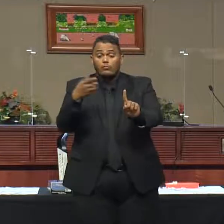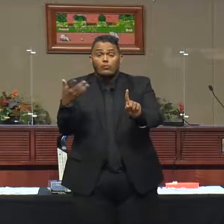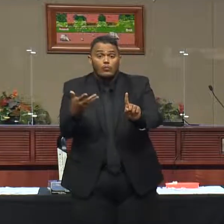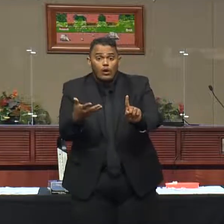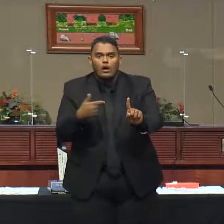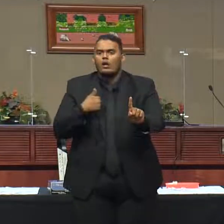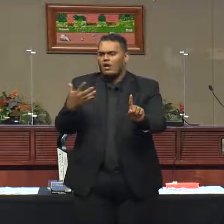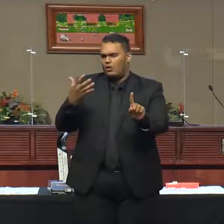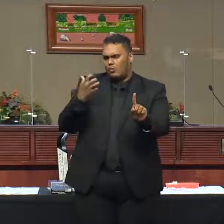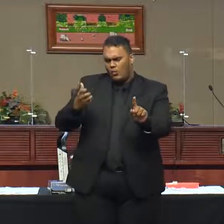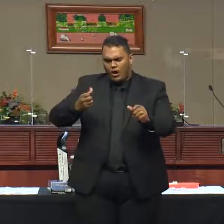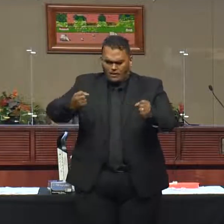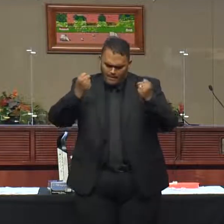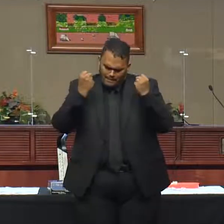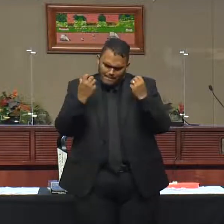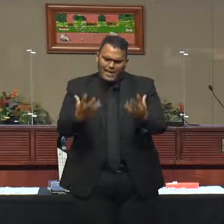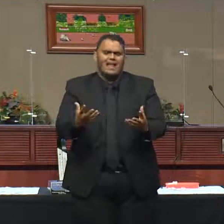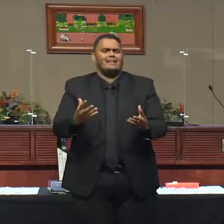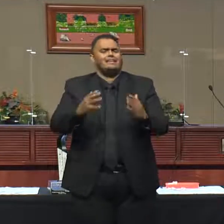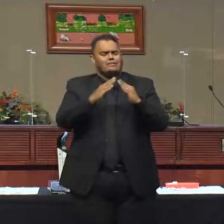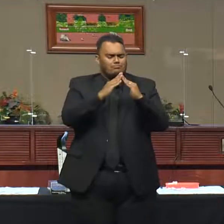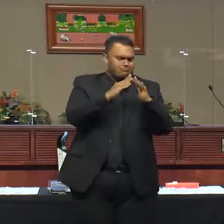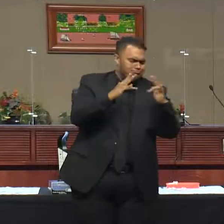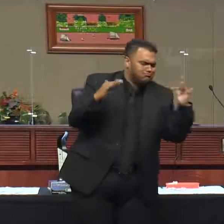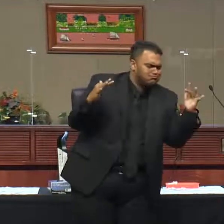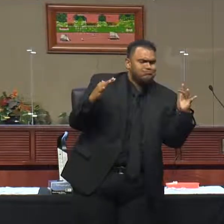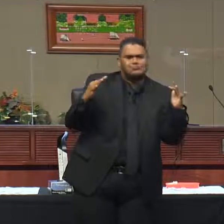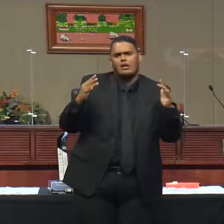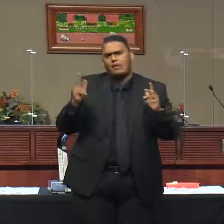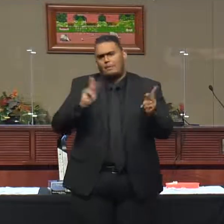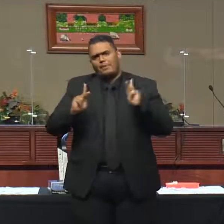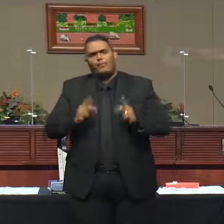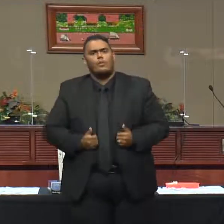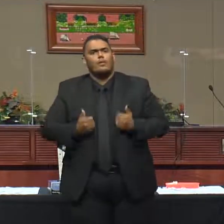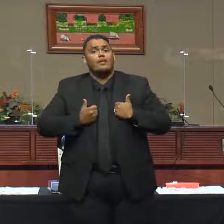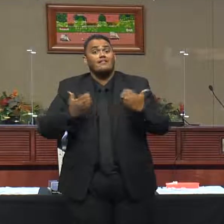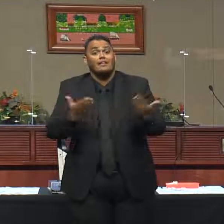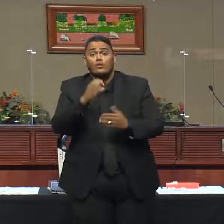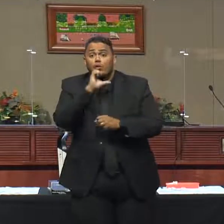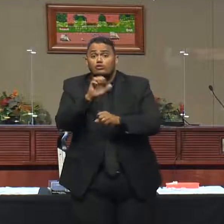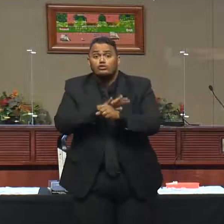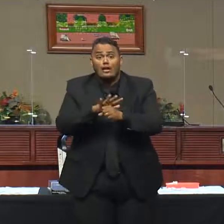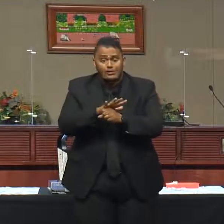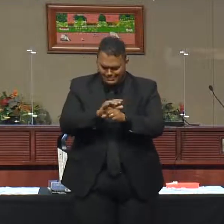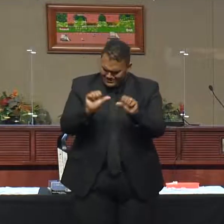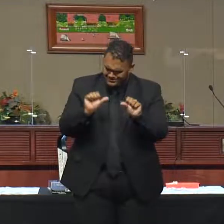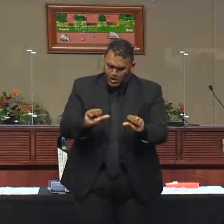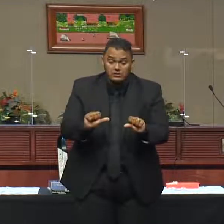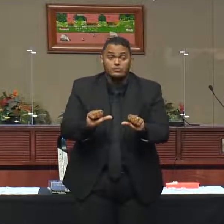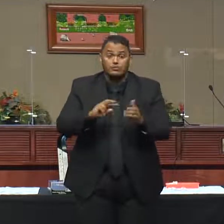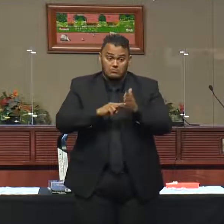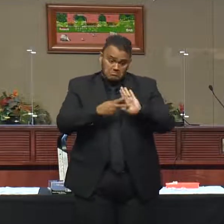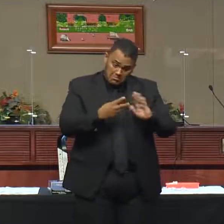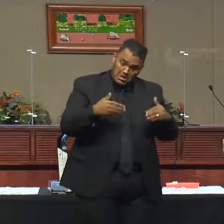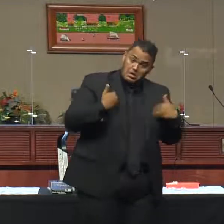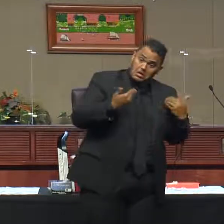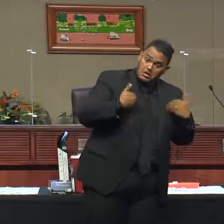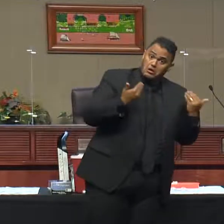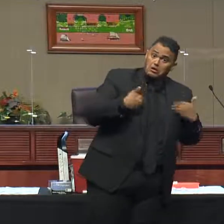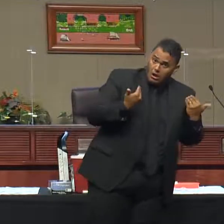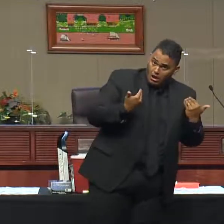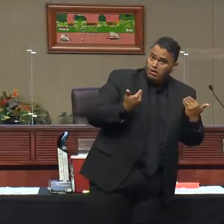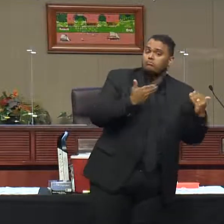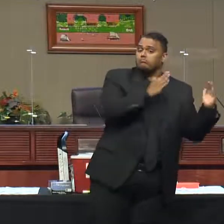the arms of as many diverse residents as possible, from those who are young to those who may be a little